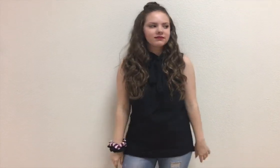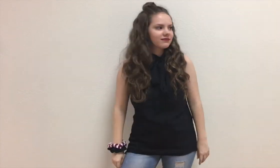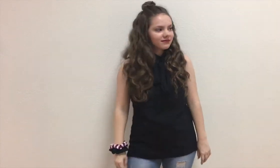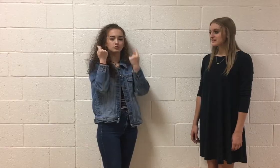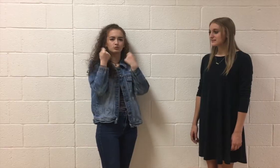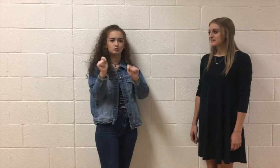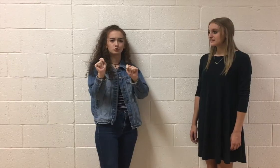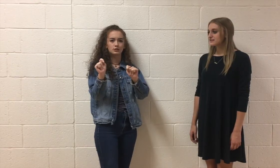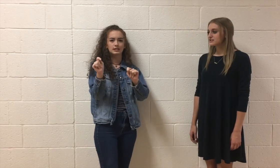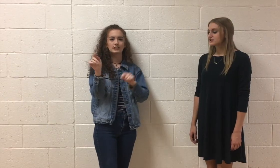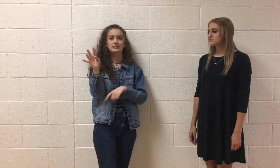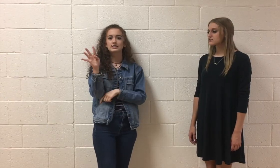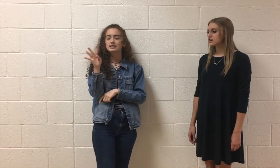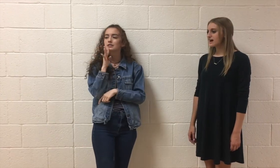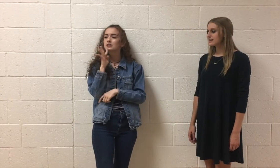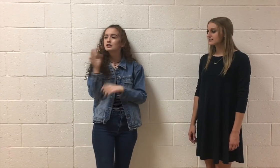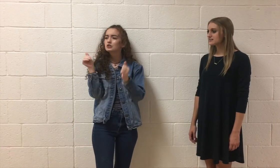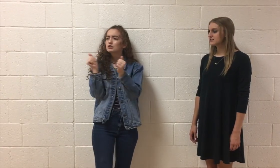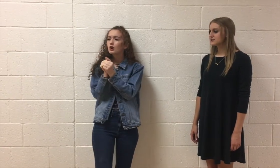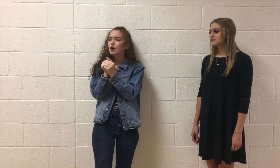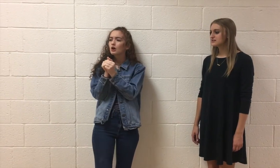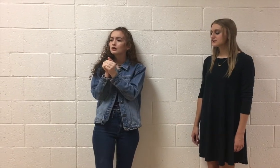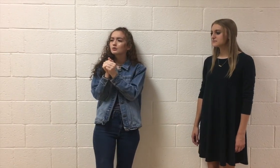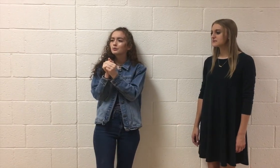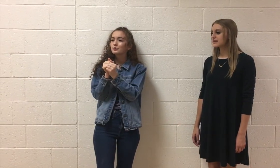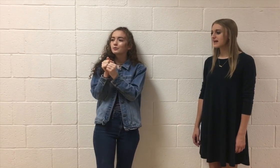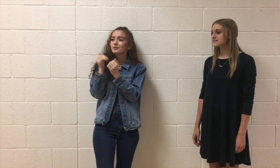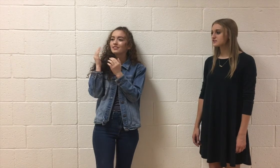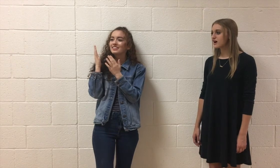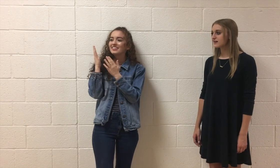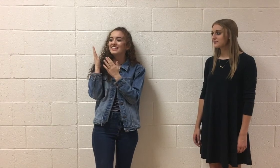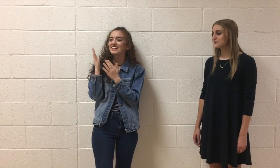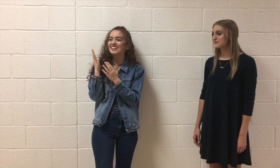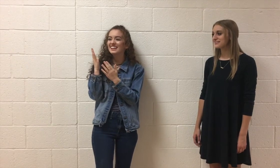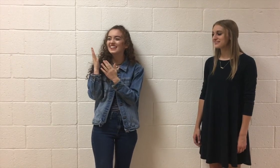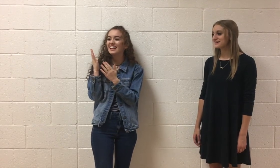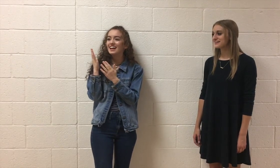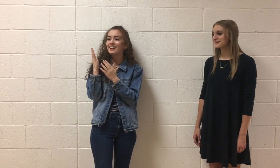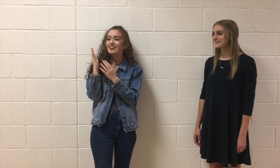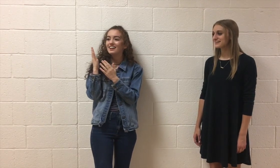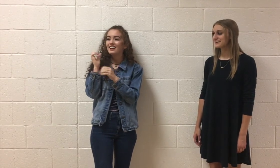She was trying to communicate and talk with the